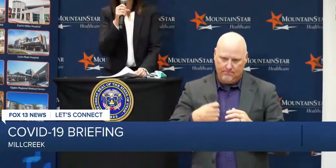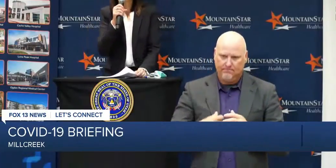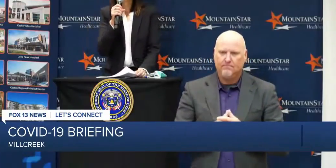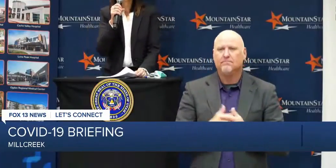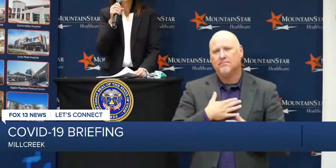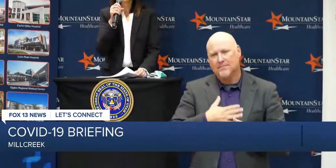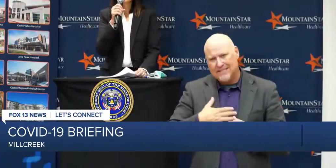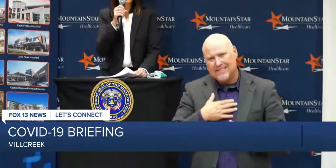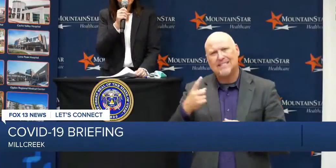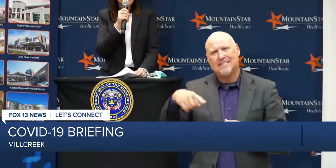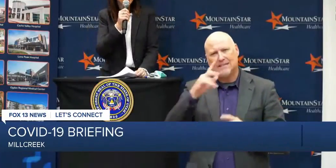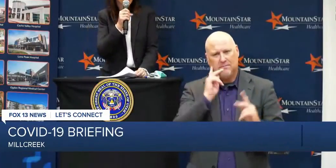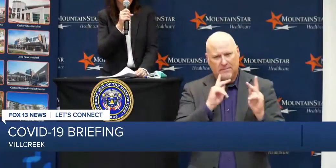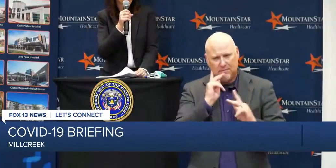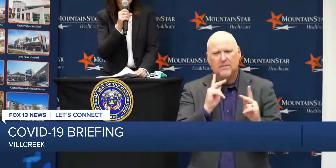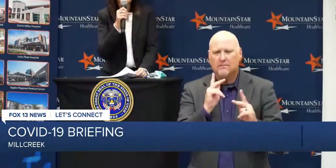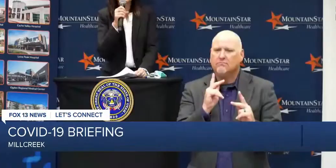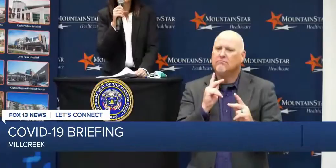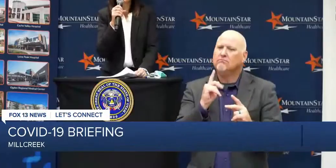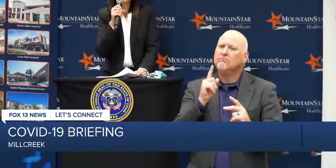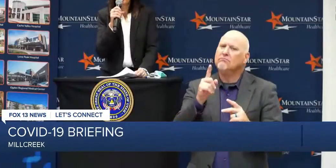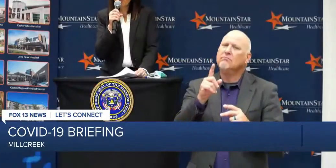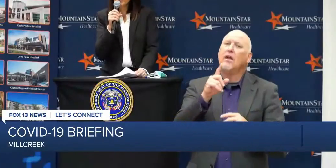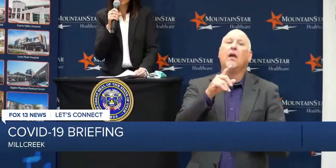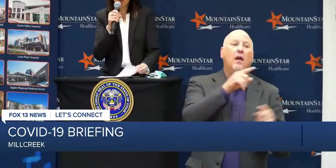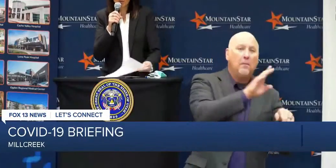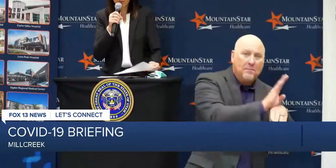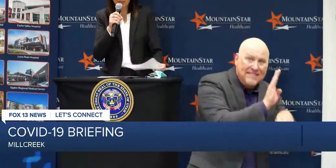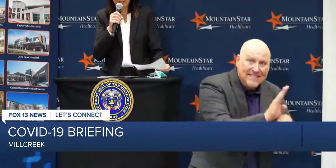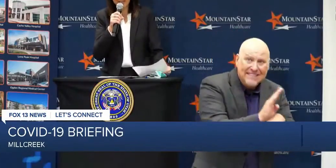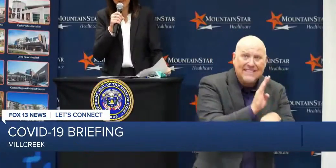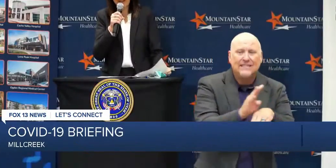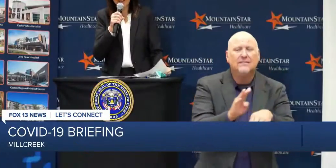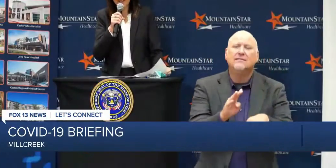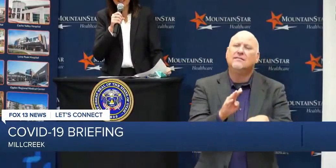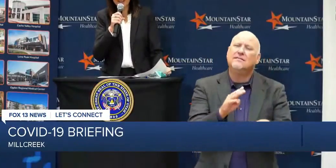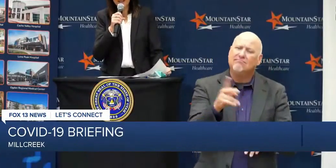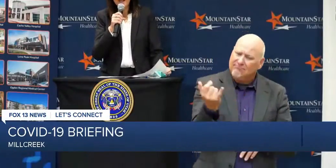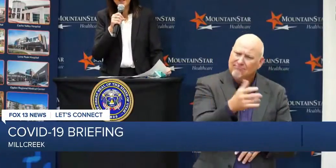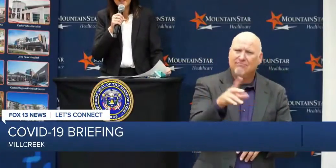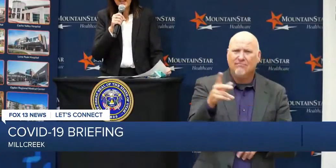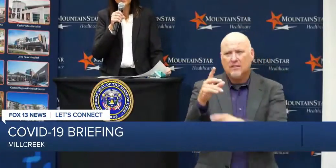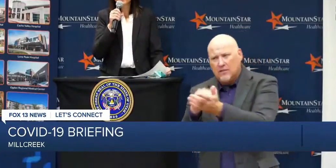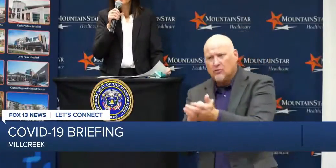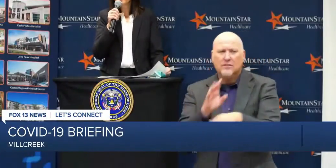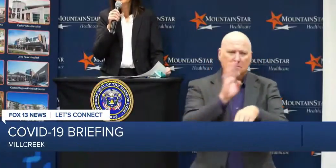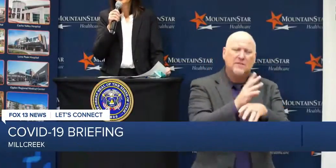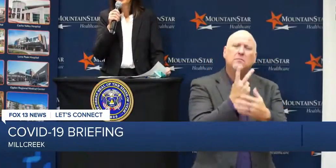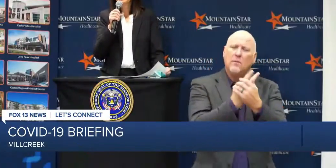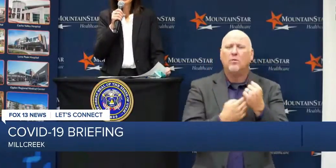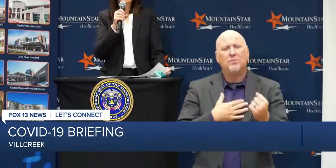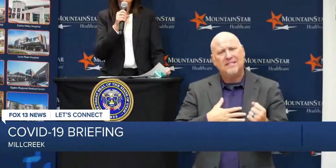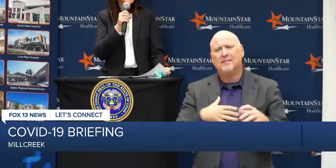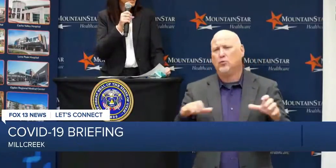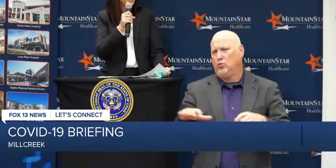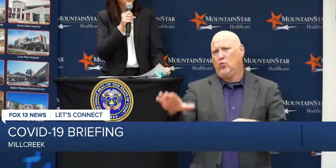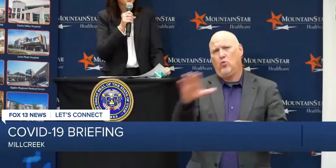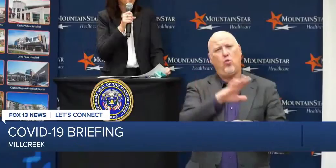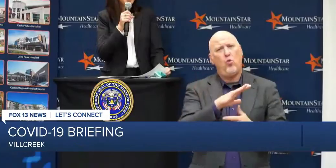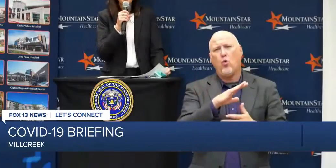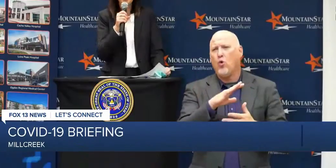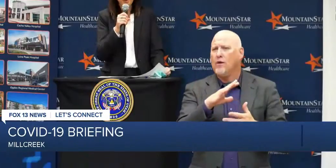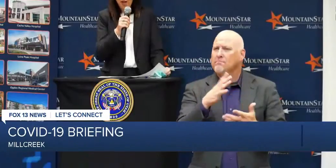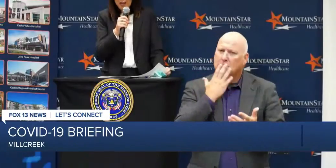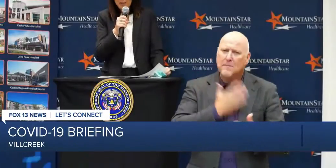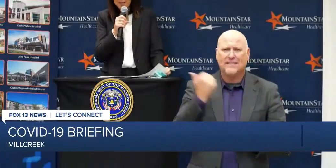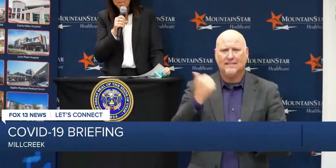employers, do everything you can to encourage your employees to get vaccinated. And this last winter, we experienced a real heavy